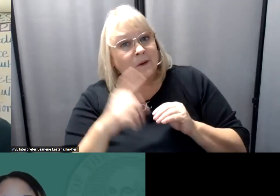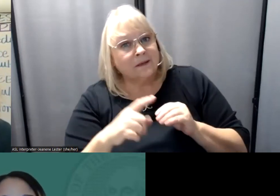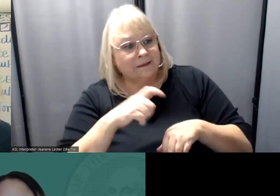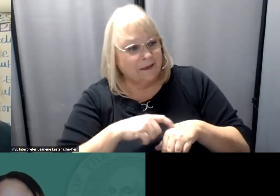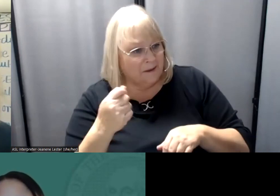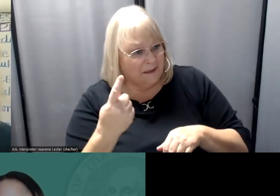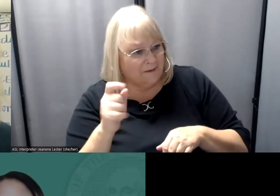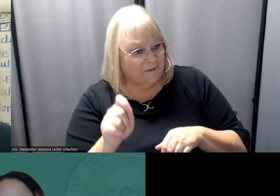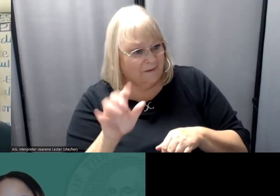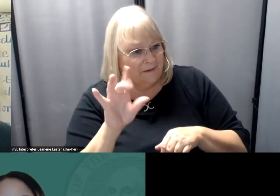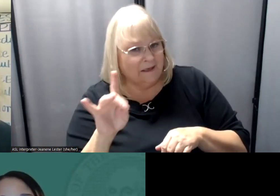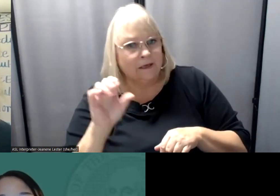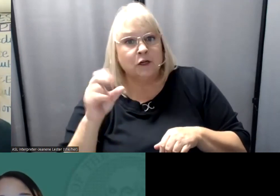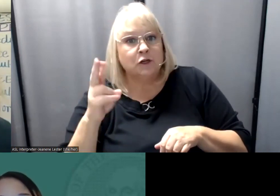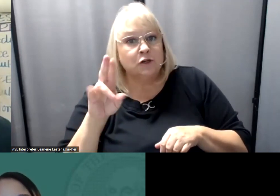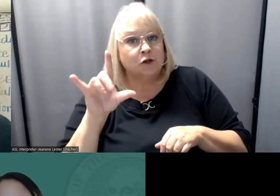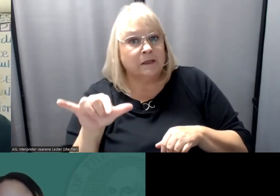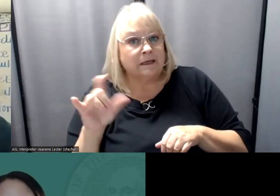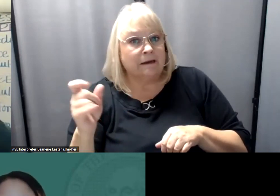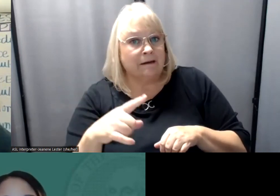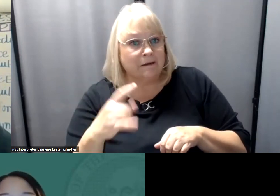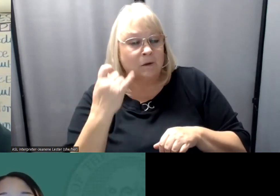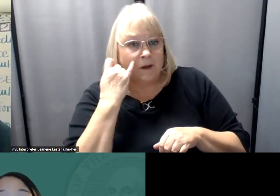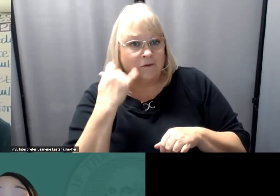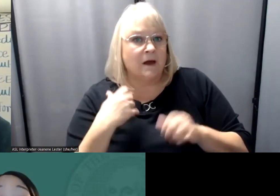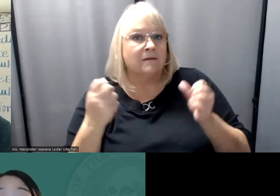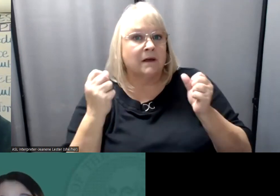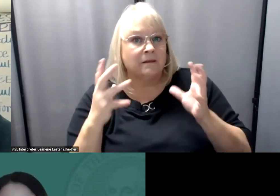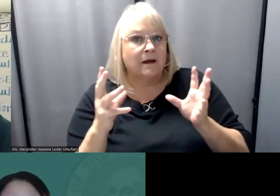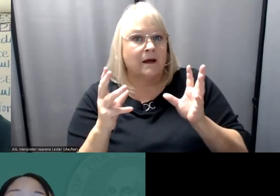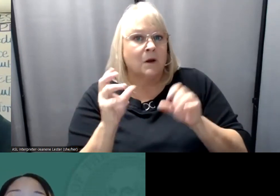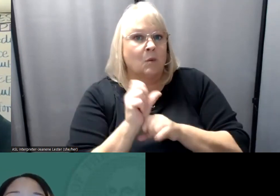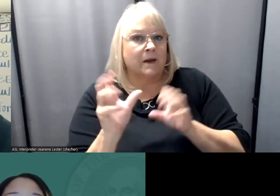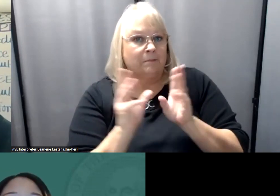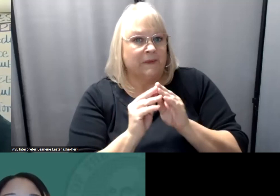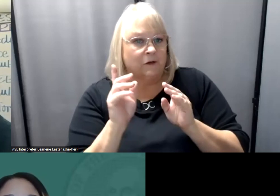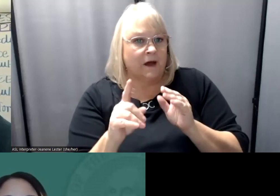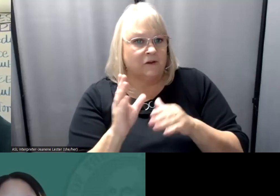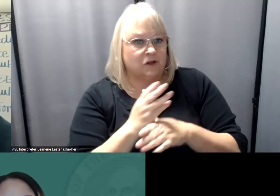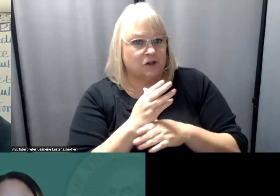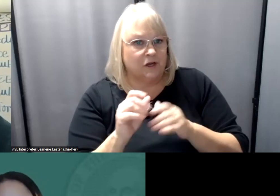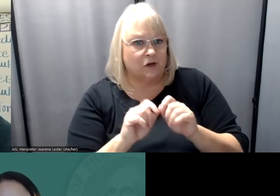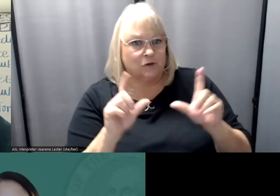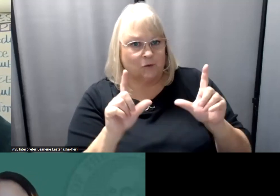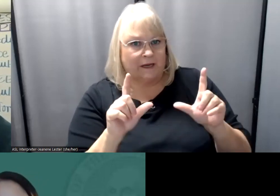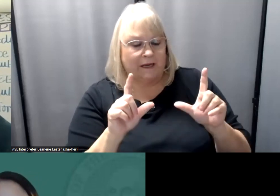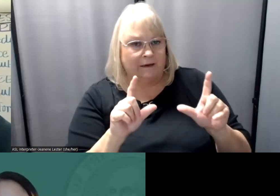11:58. Shirley asks, what if you have a lot of working meetings that you have to share your screen using different